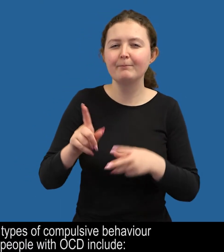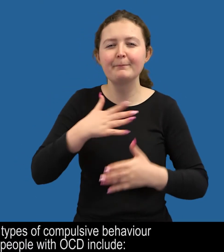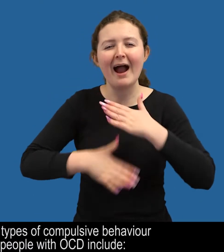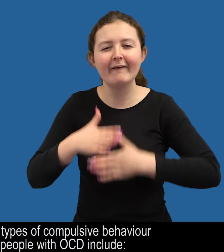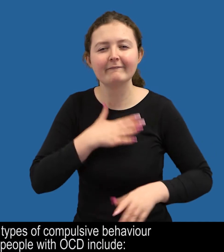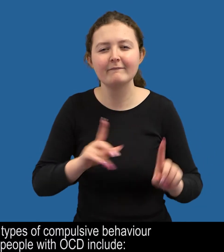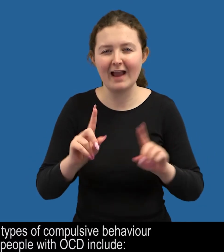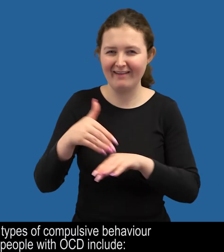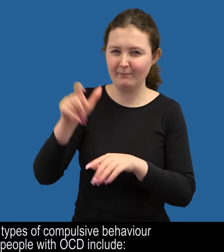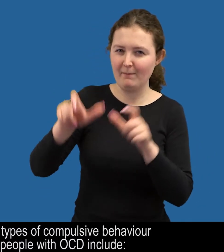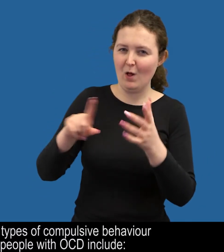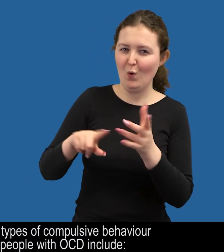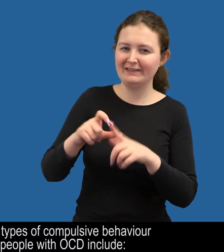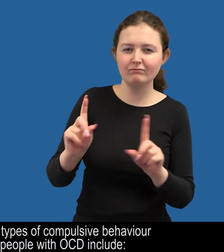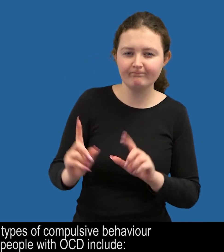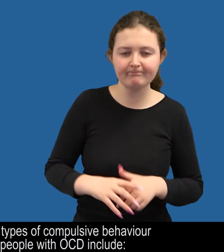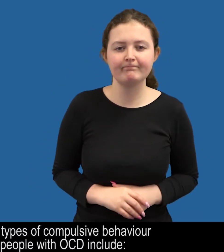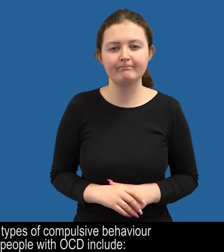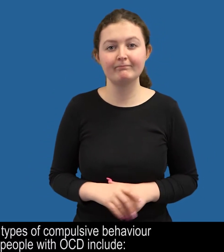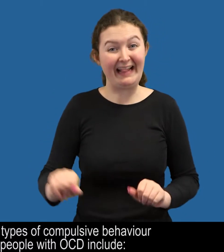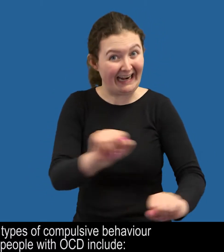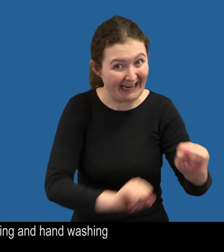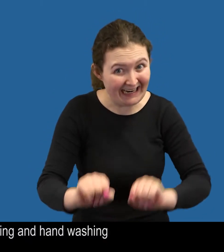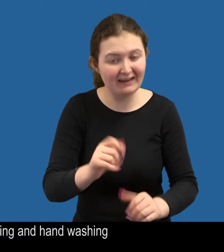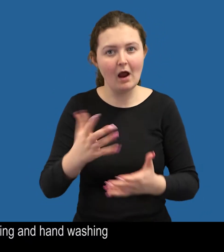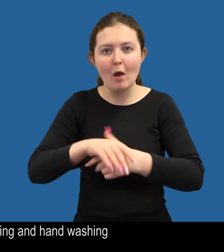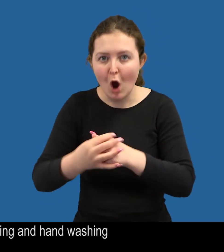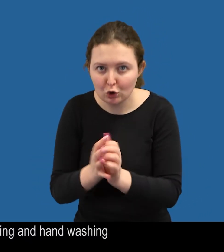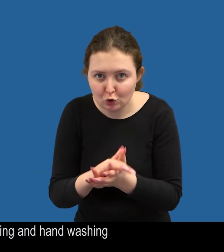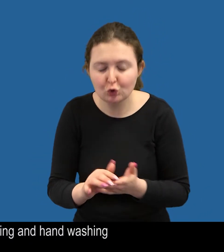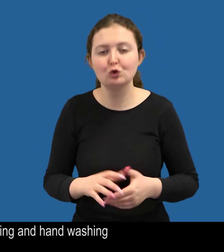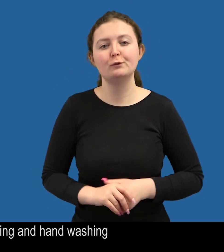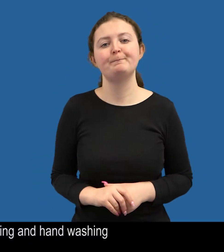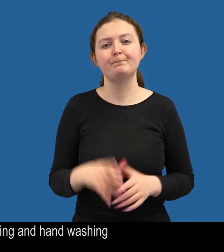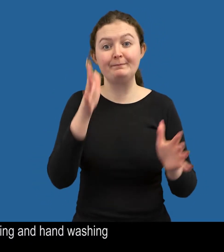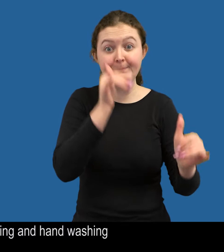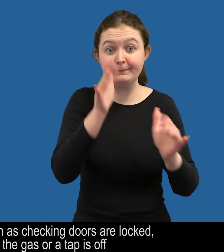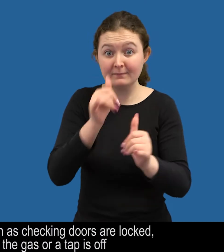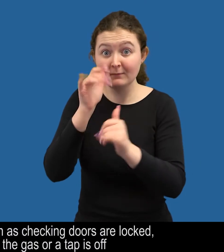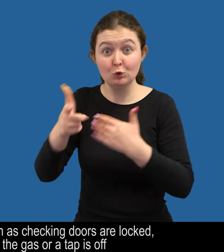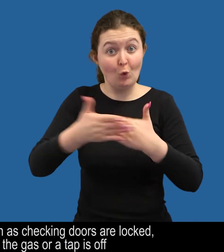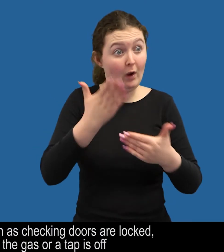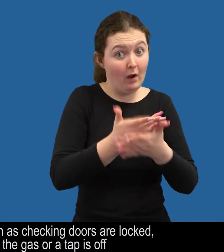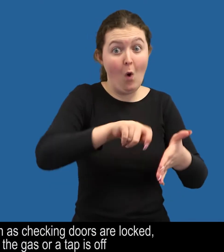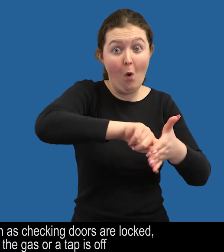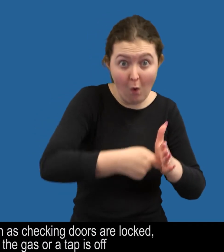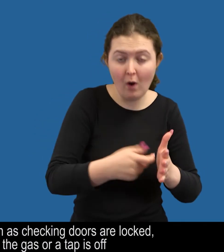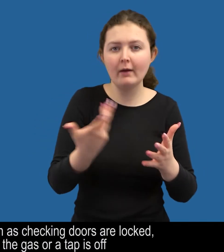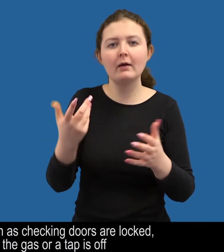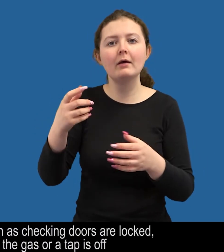Some common types of compulsive behaviour that affect people with OCD include cleaning and hand washing,